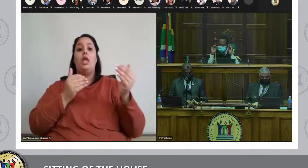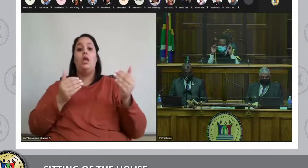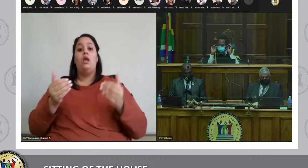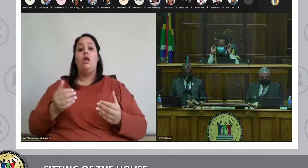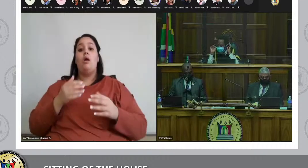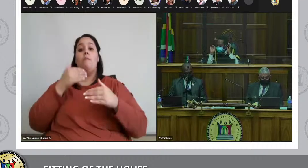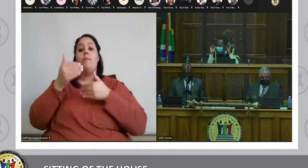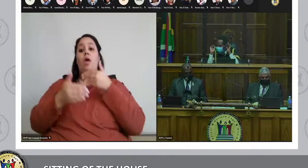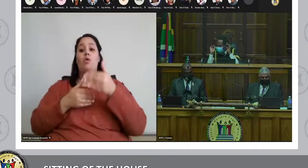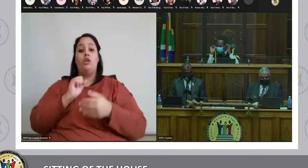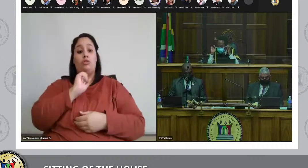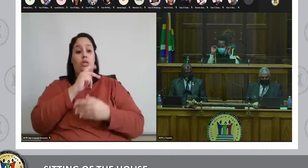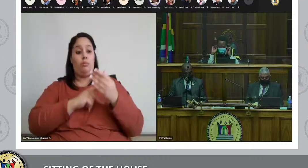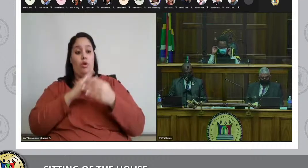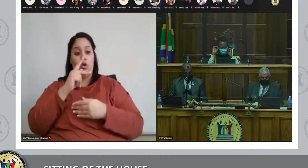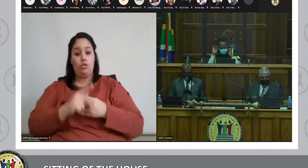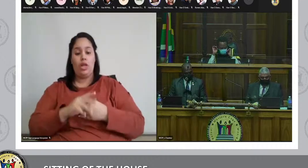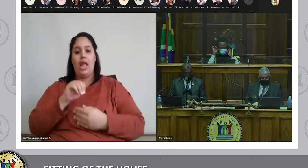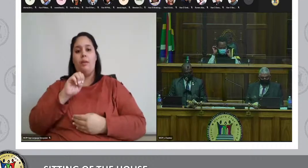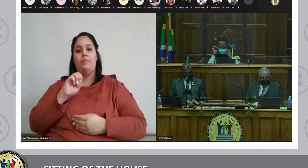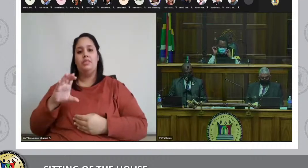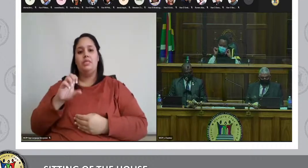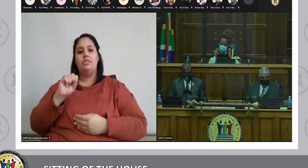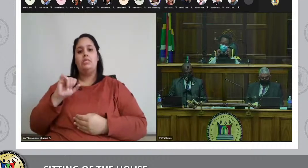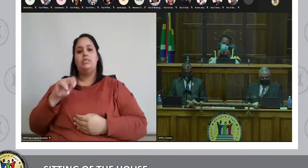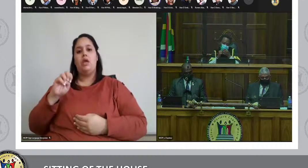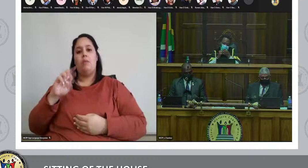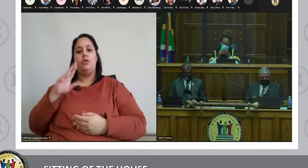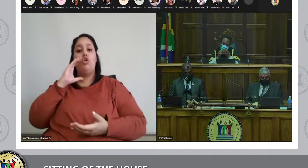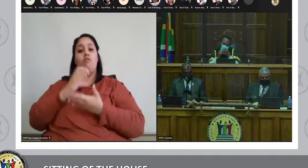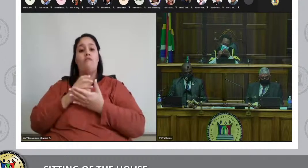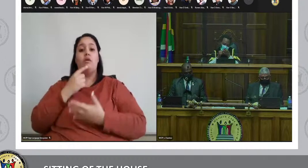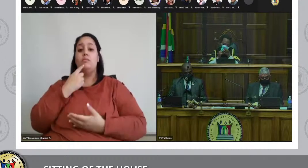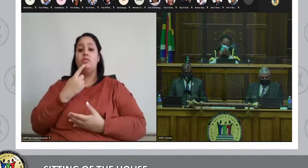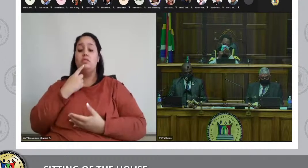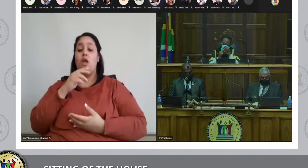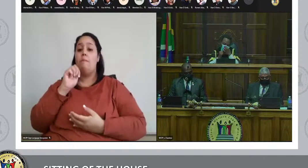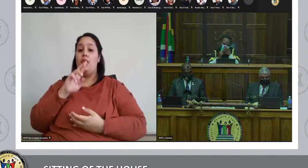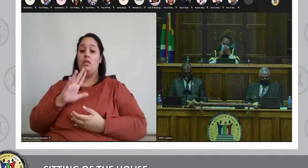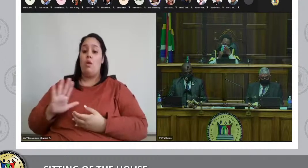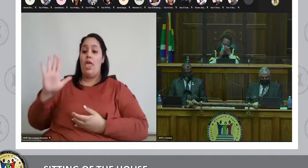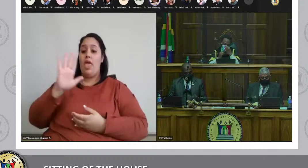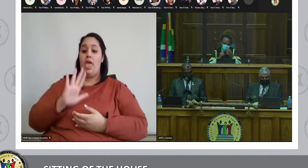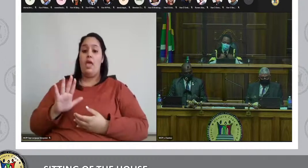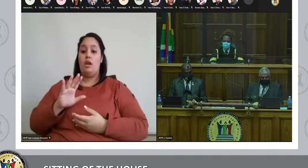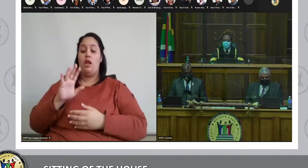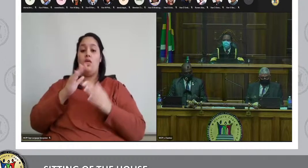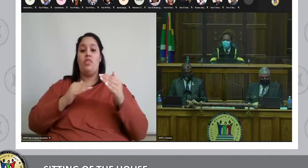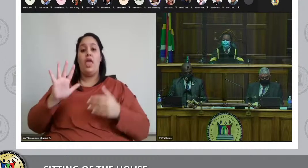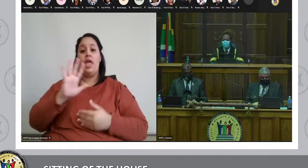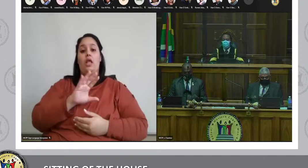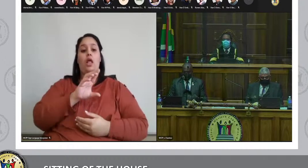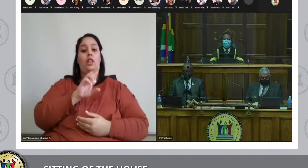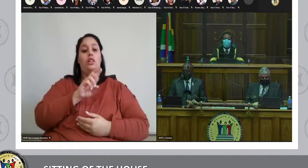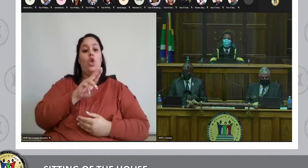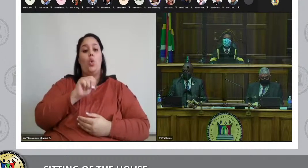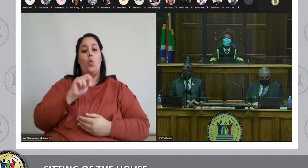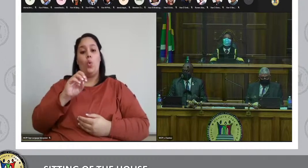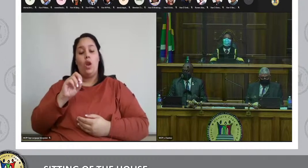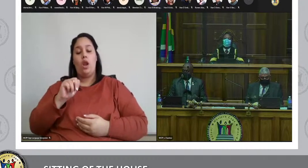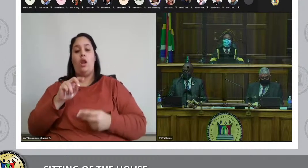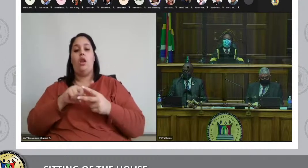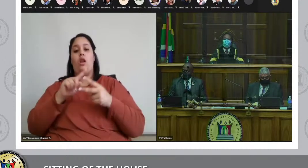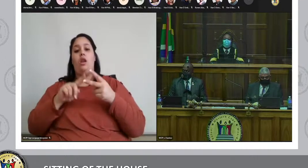these projects, MEC Simmers confirmed that in the metro, the areas of Danune, Greater Kosovo, and